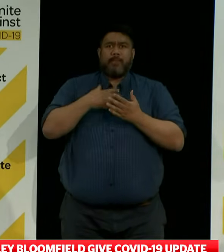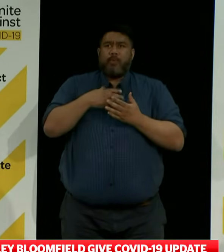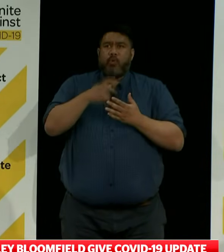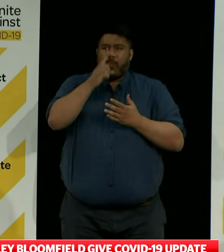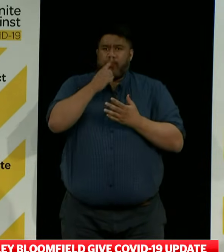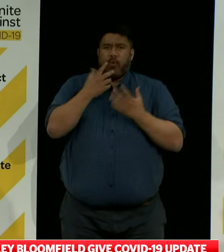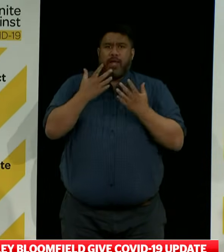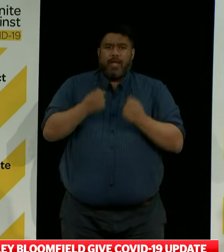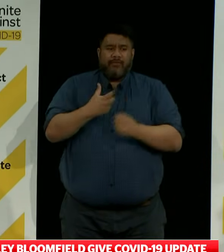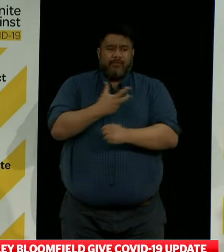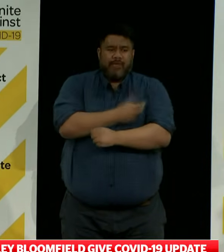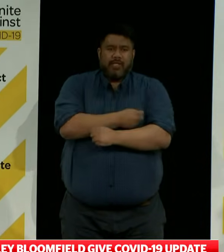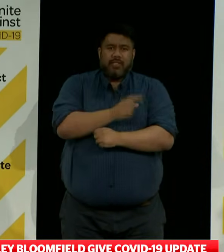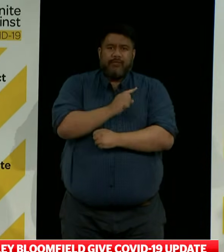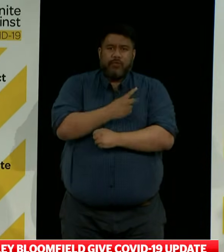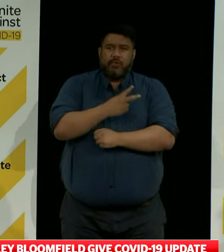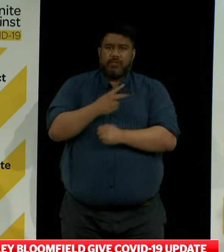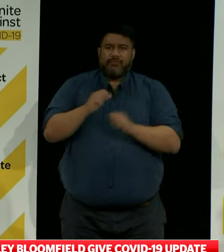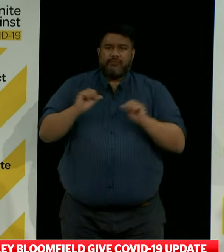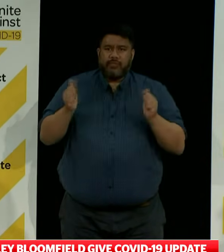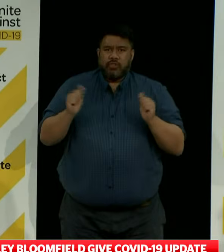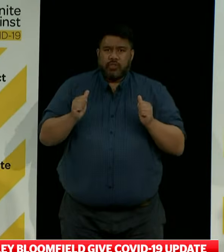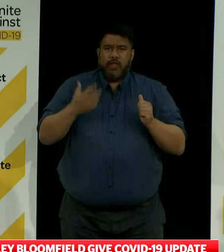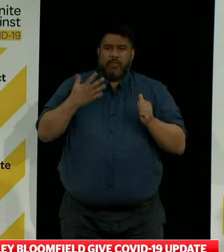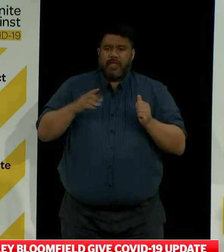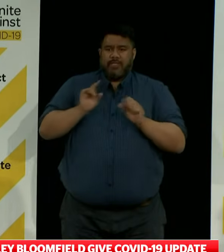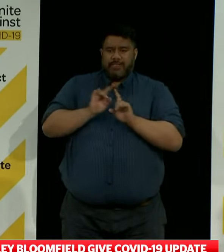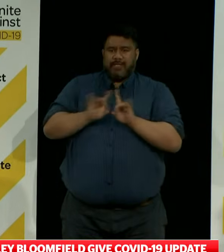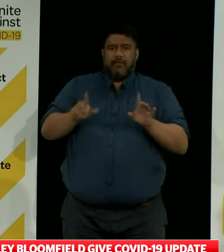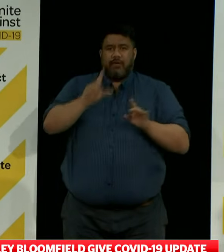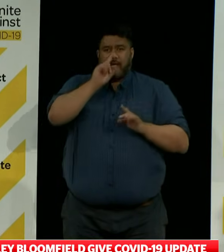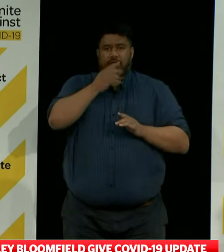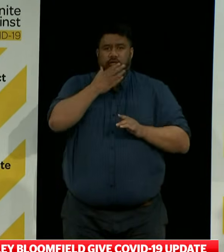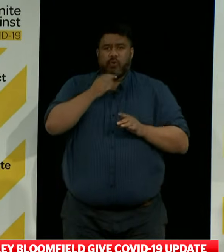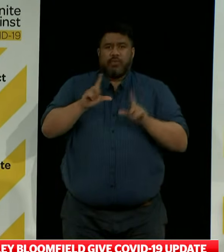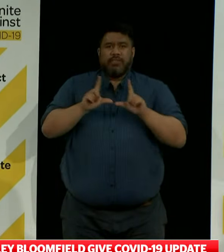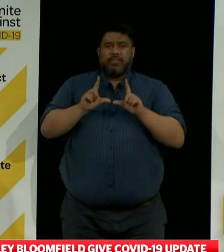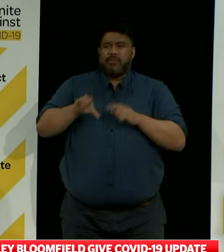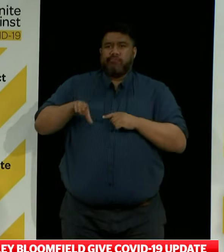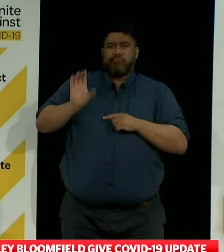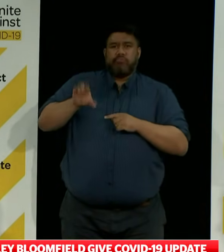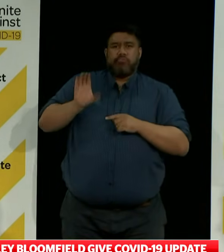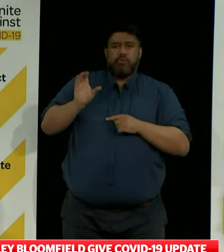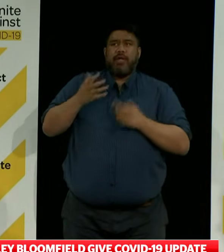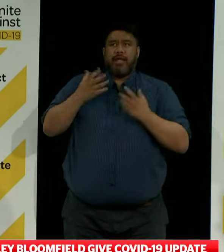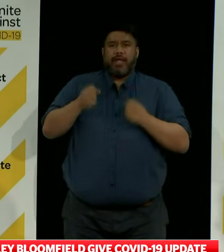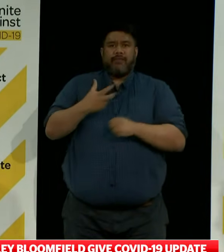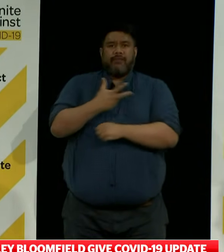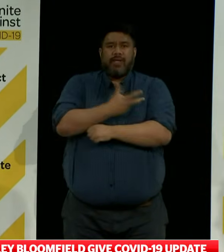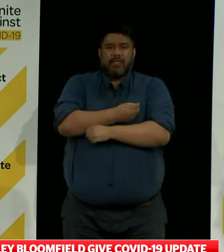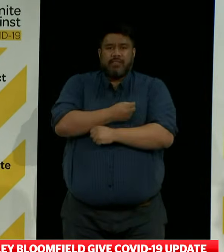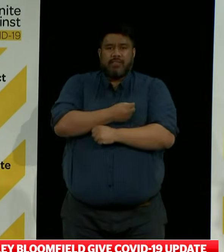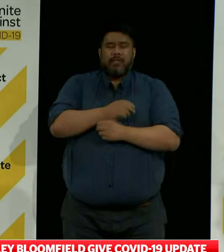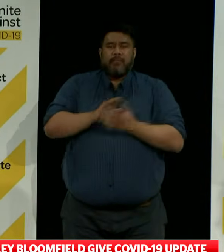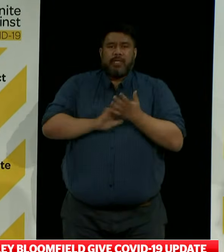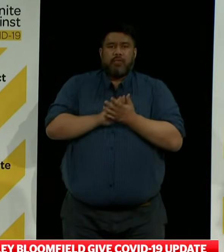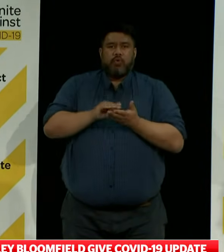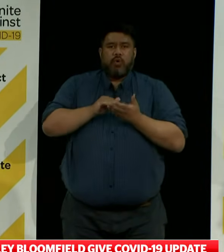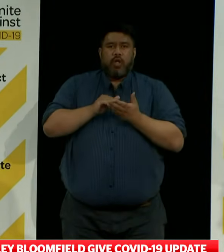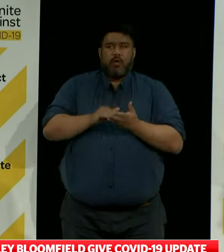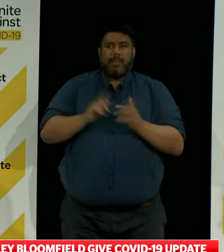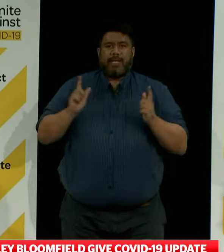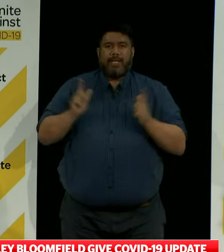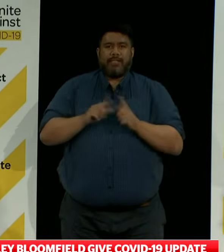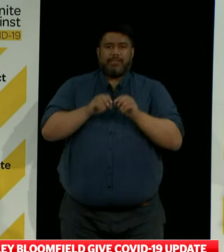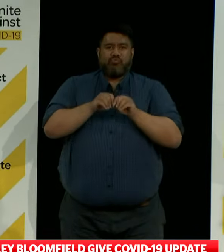use vaccine certificates as a tool in the near future to reduce the risk of the virus spreading, especially in crowded indoor